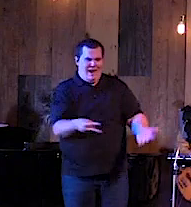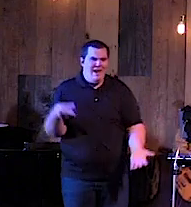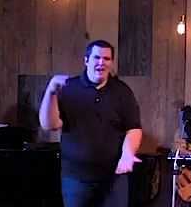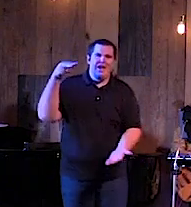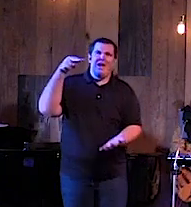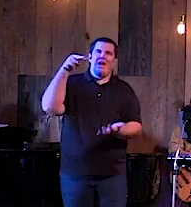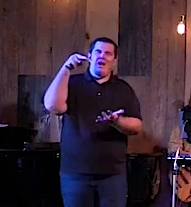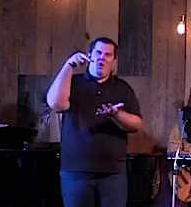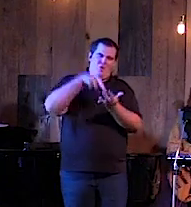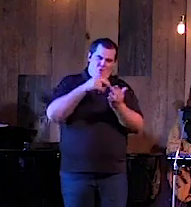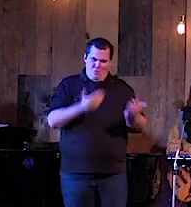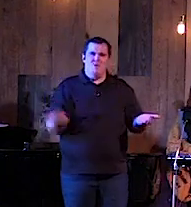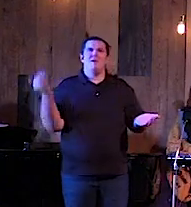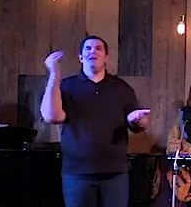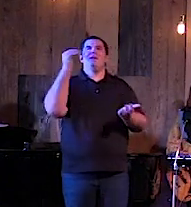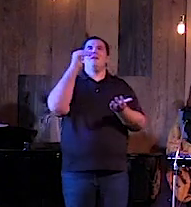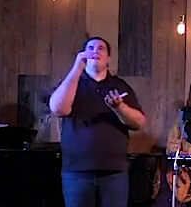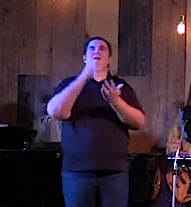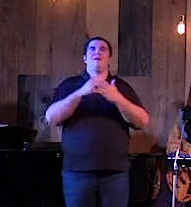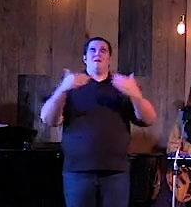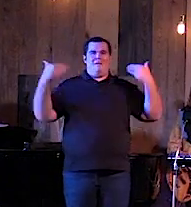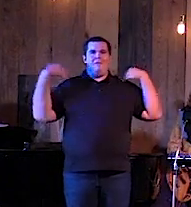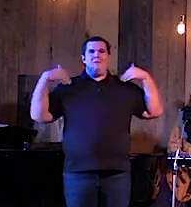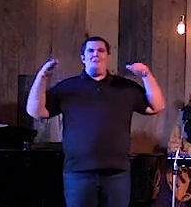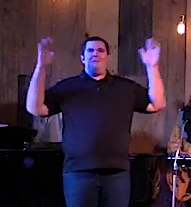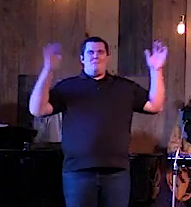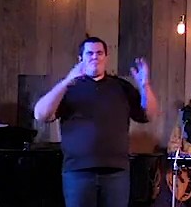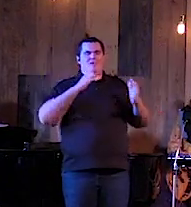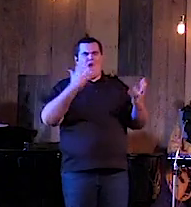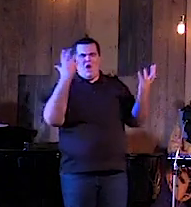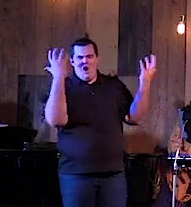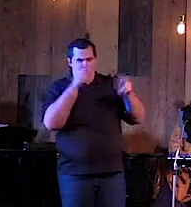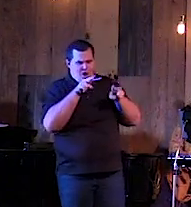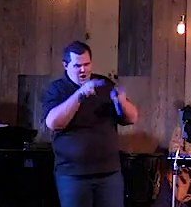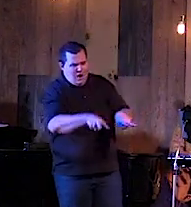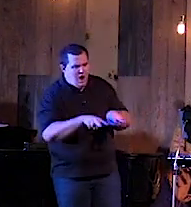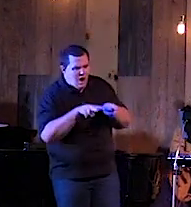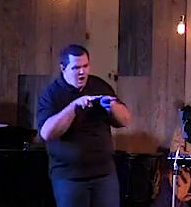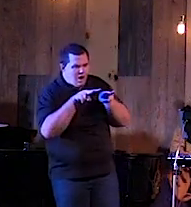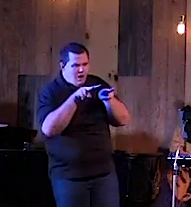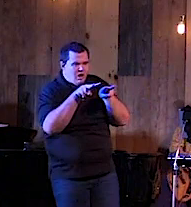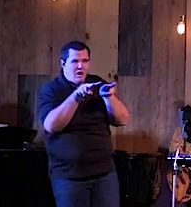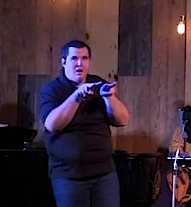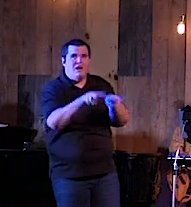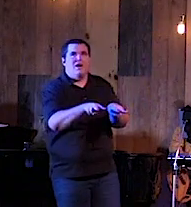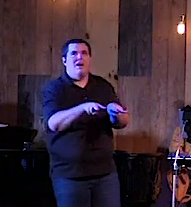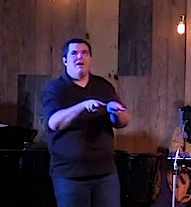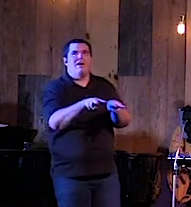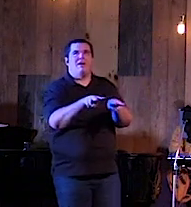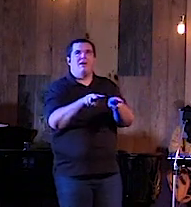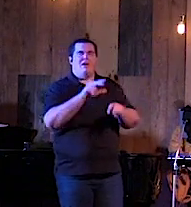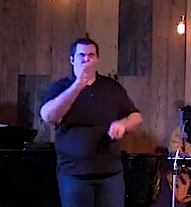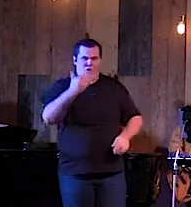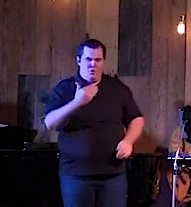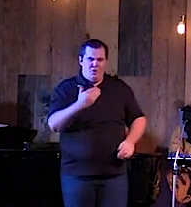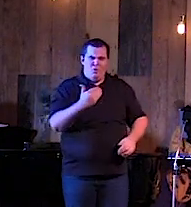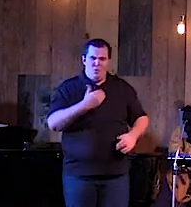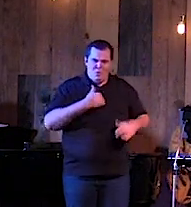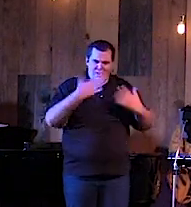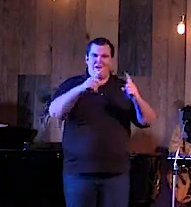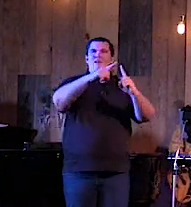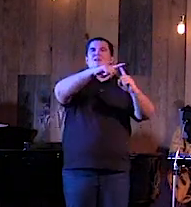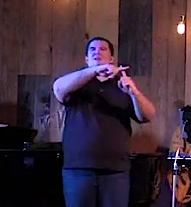the dead rose from their tombs, and the angels stood in awe, for